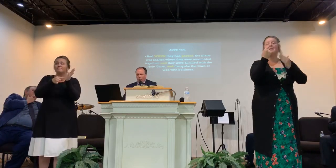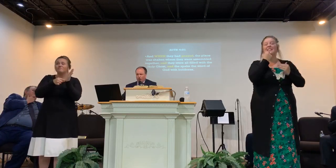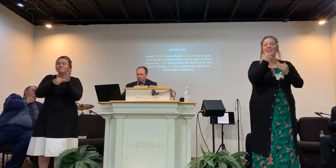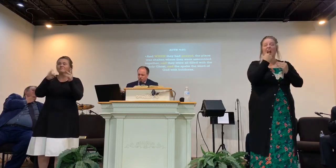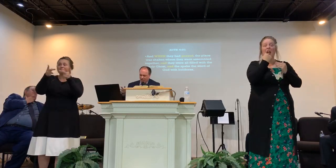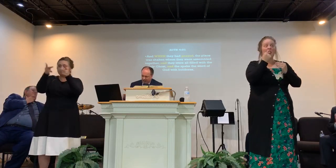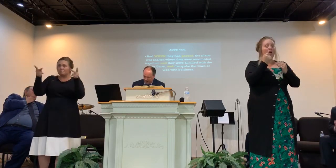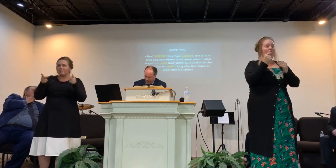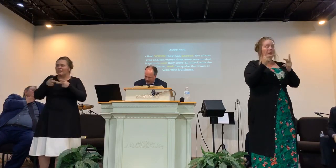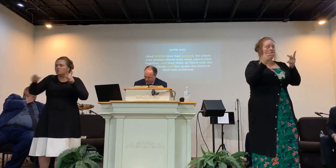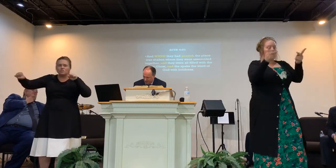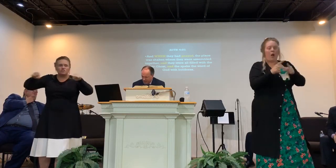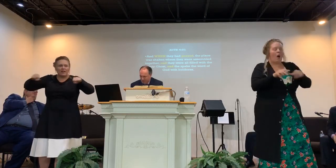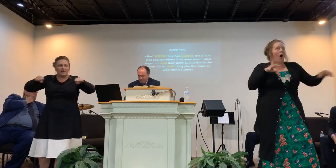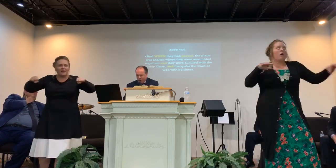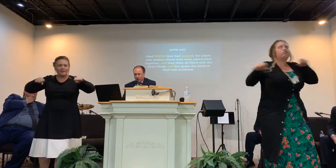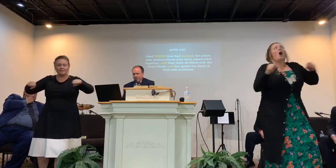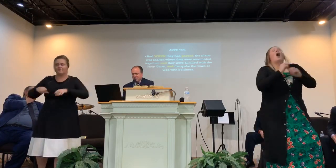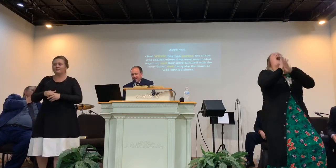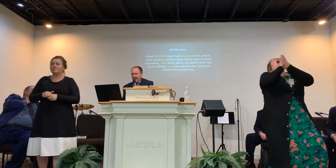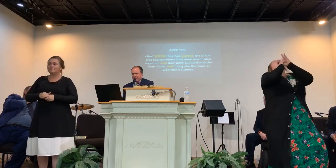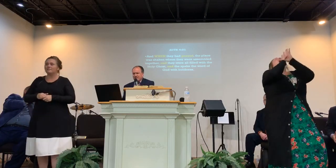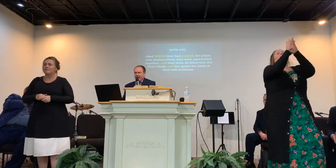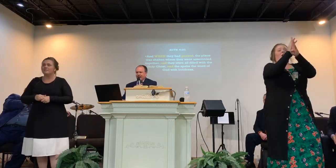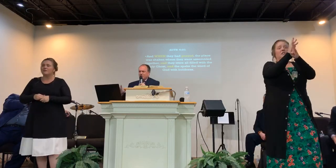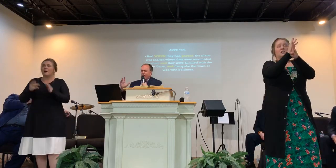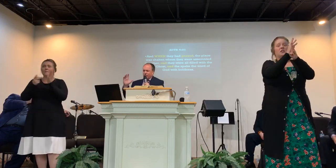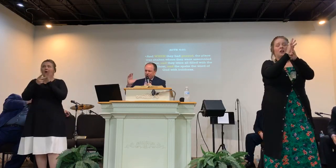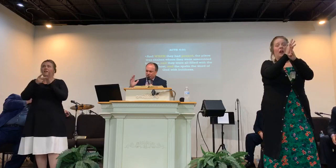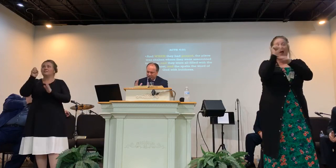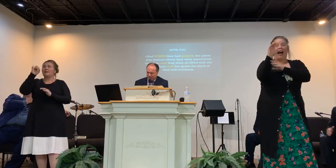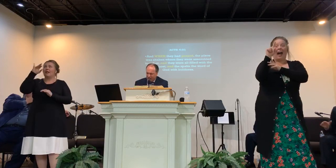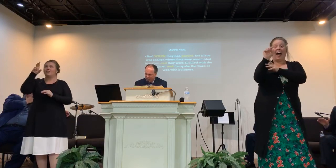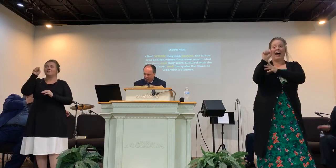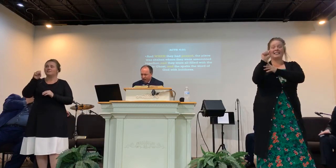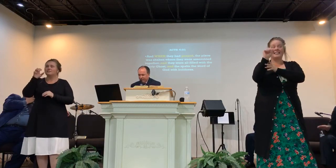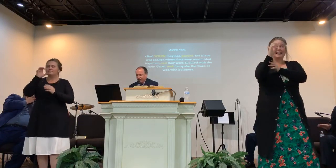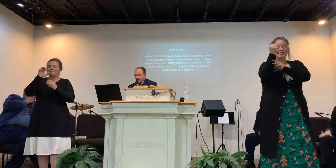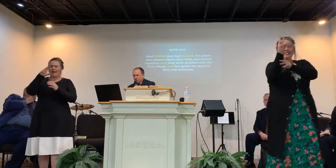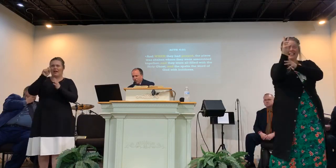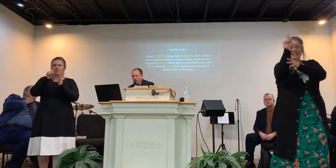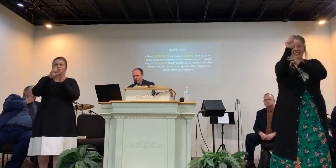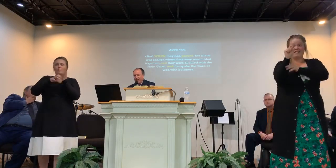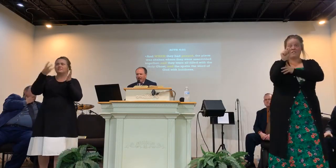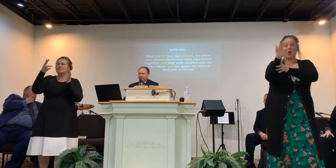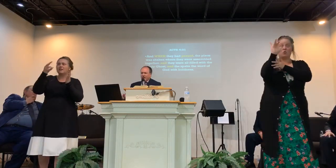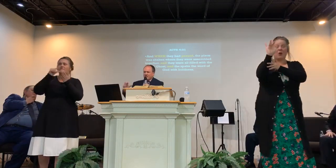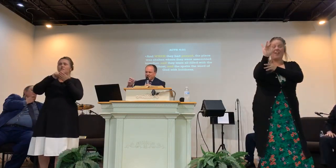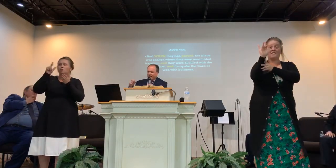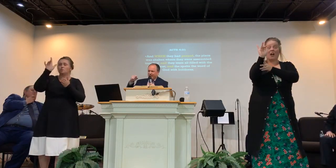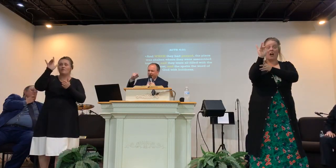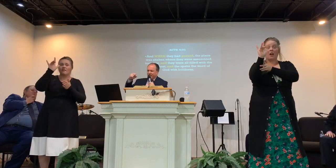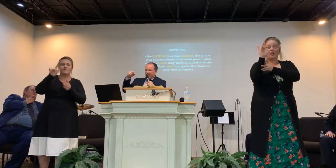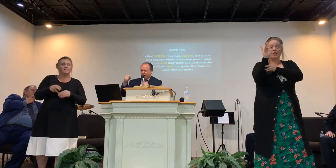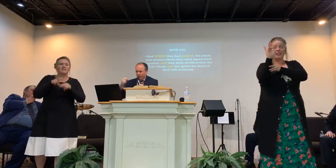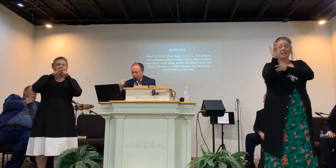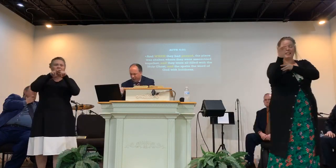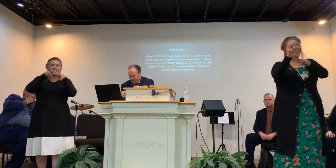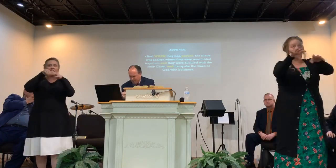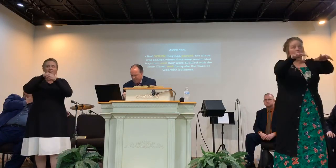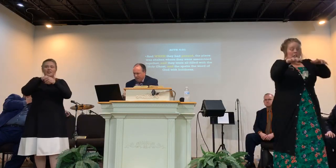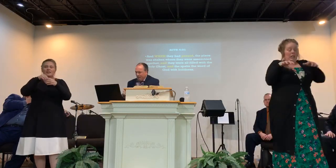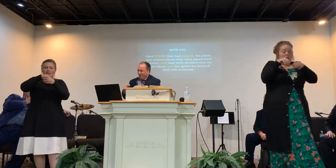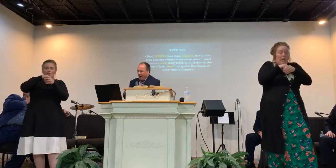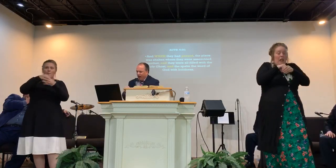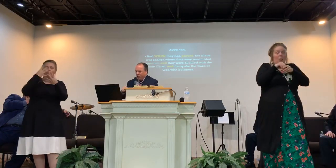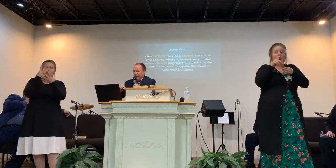place was shaken. Paul and Silas, Acts chapter 16 and verse 25, sitting in the inner